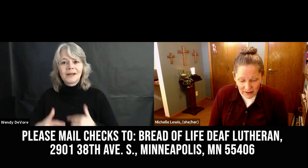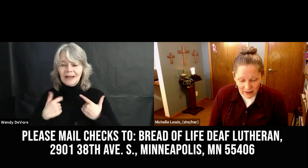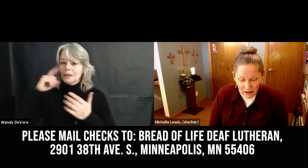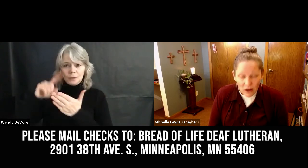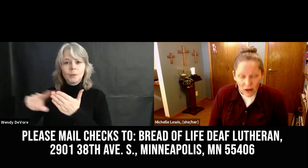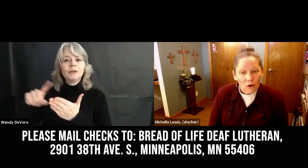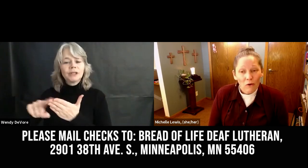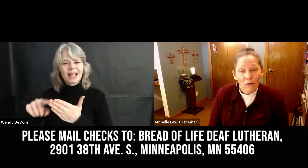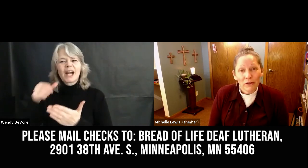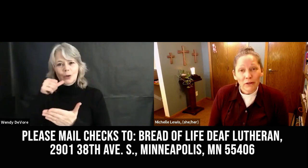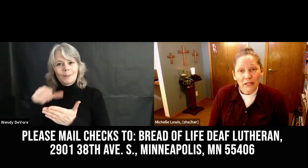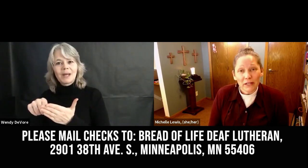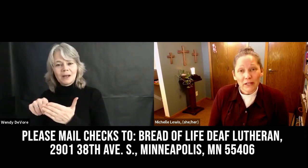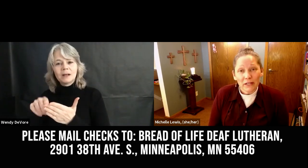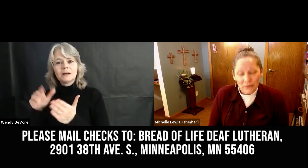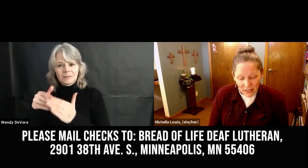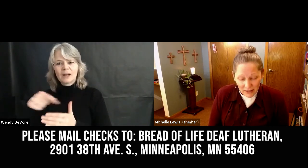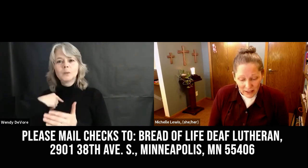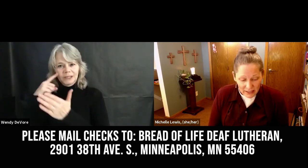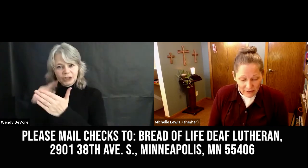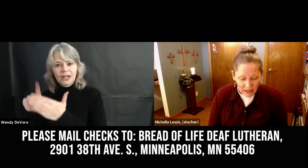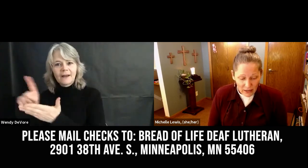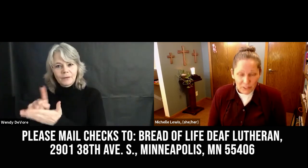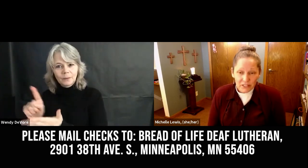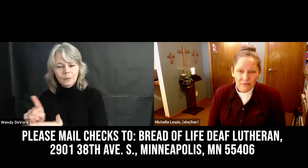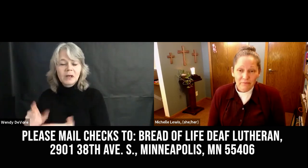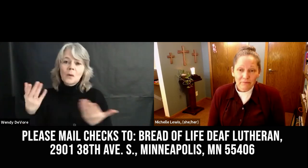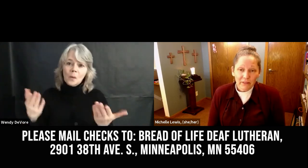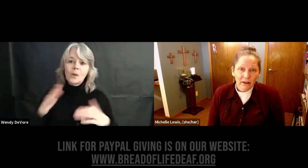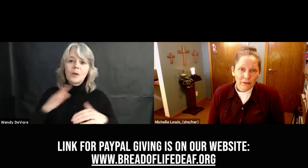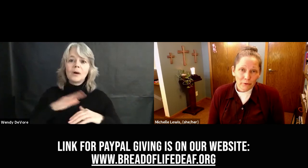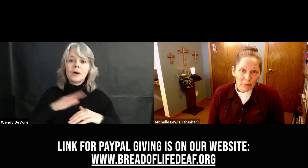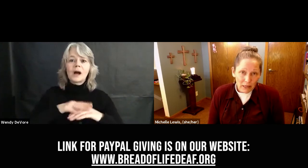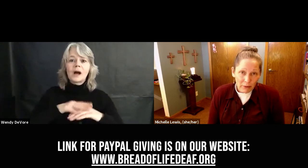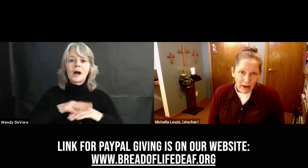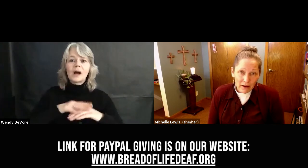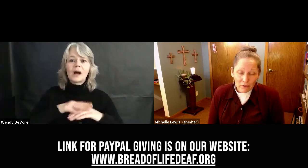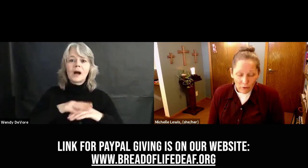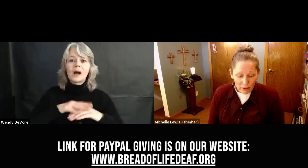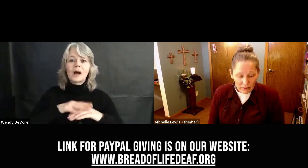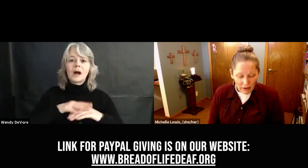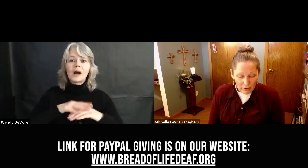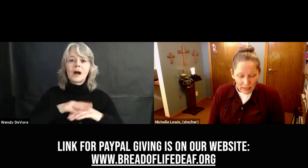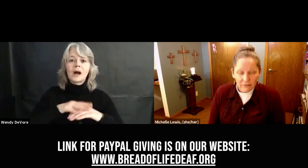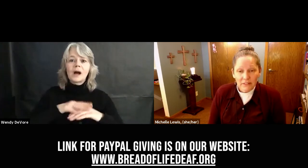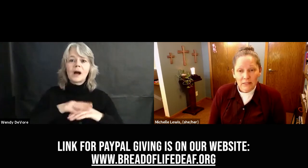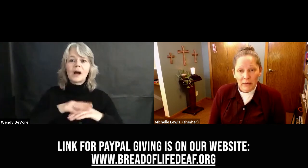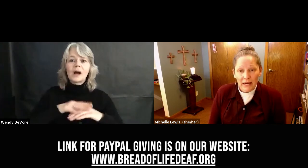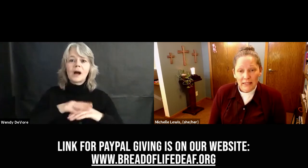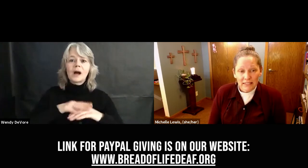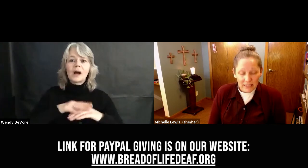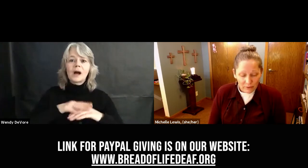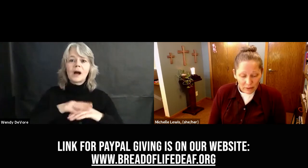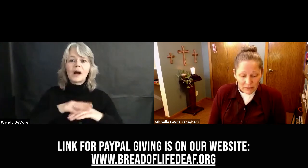week. Or you can use online giving option through PayPal or our Give to the